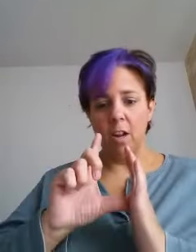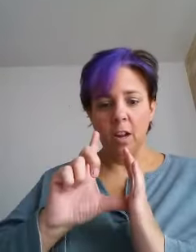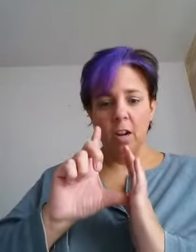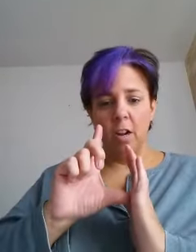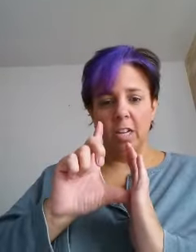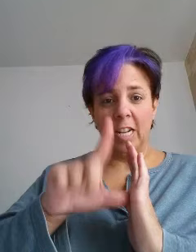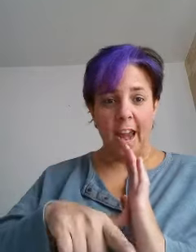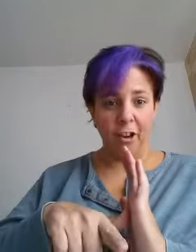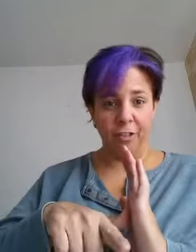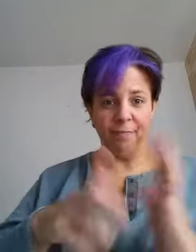Later.